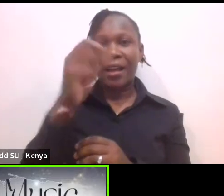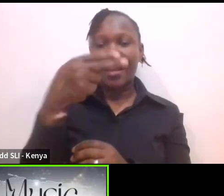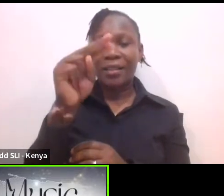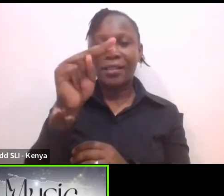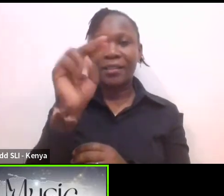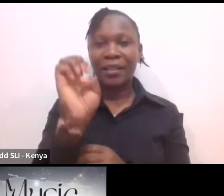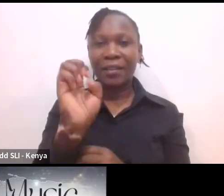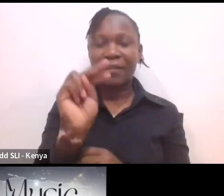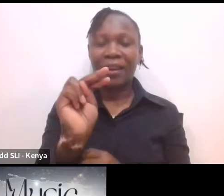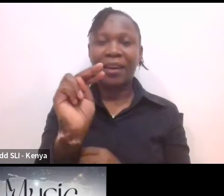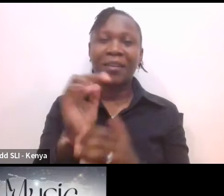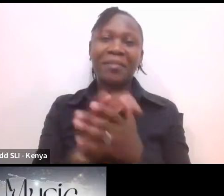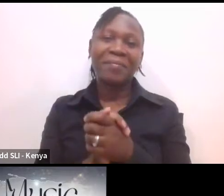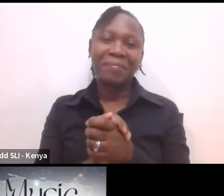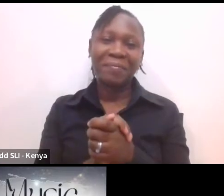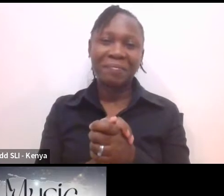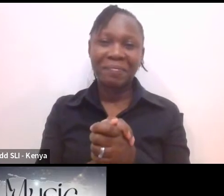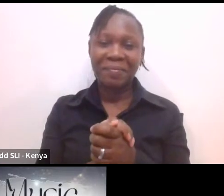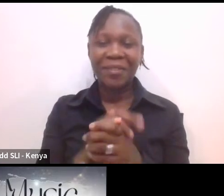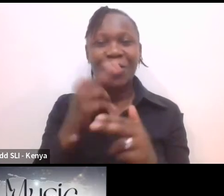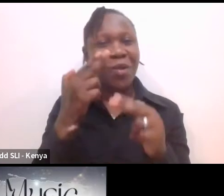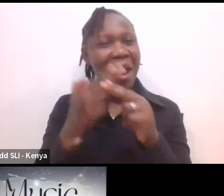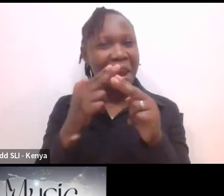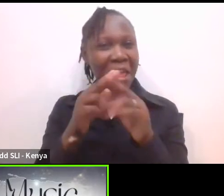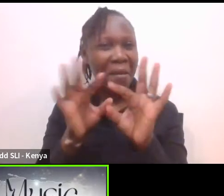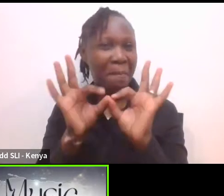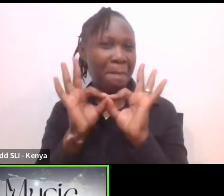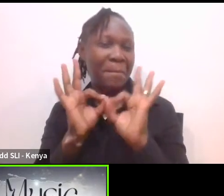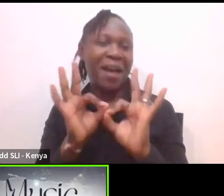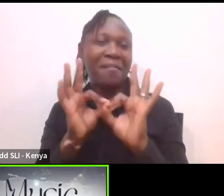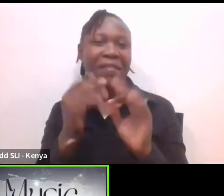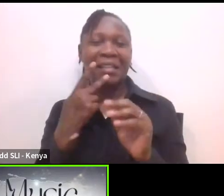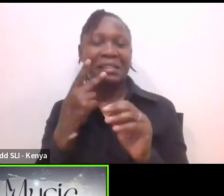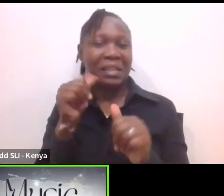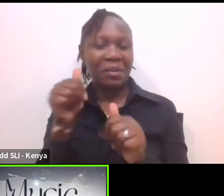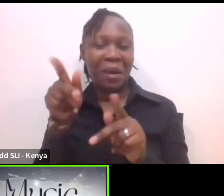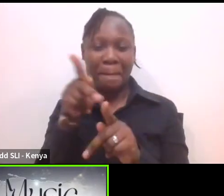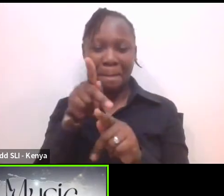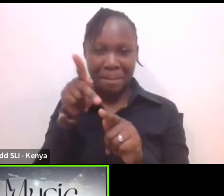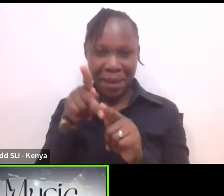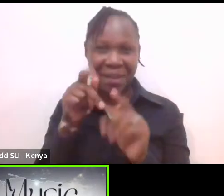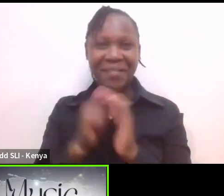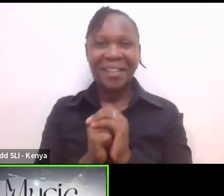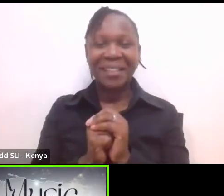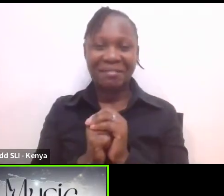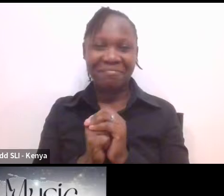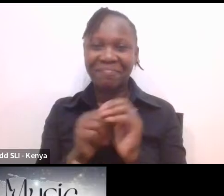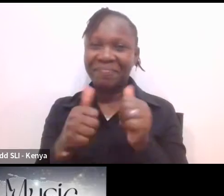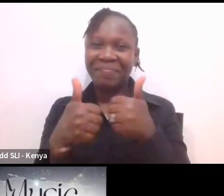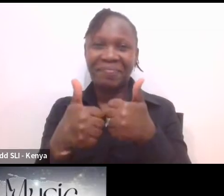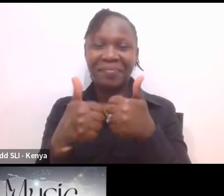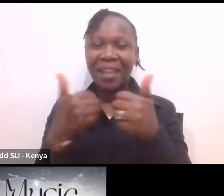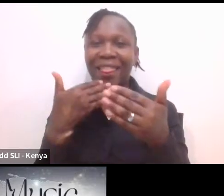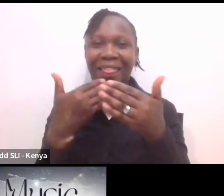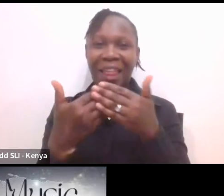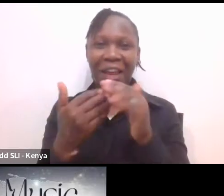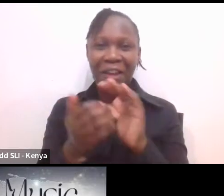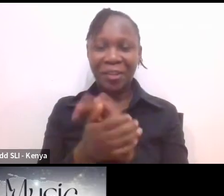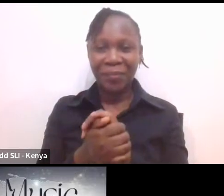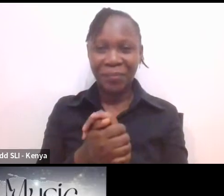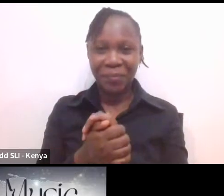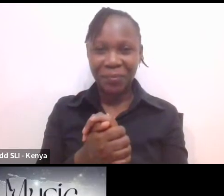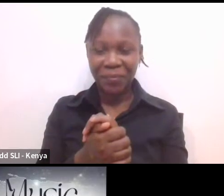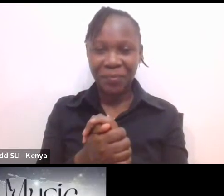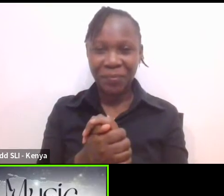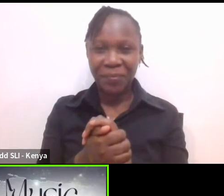no? Just perfect. Yes. Awesome. Thank you so much. How kind. All right, and